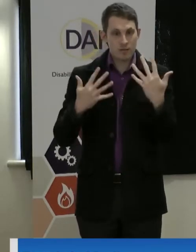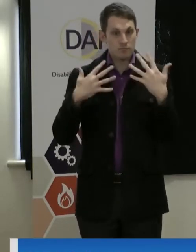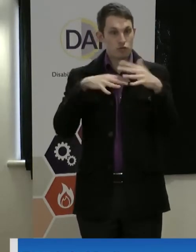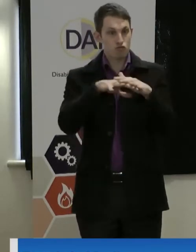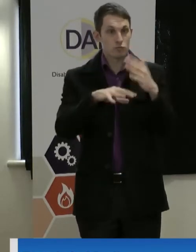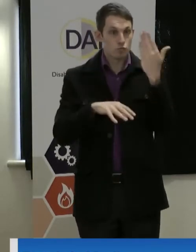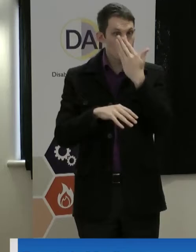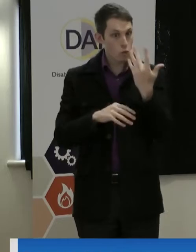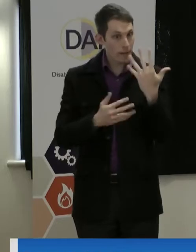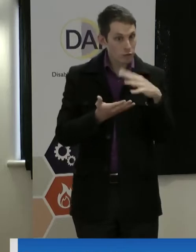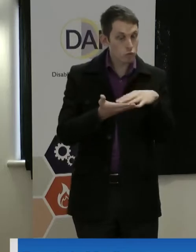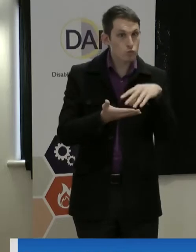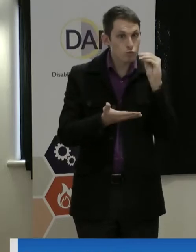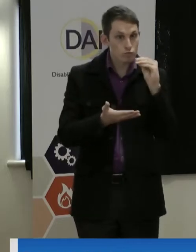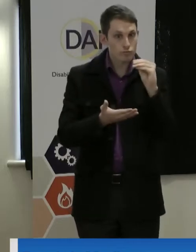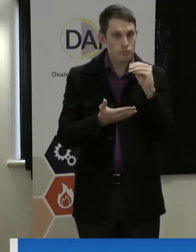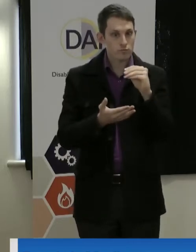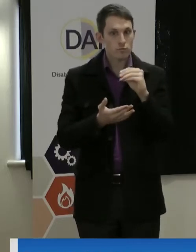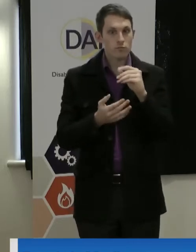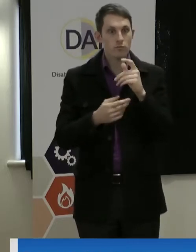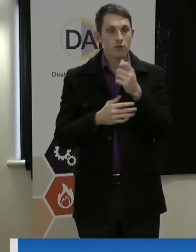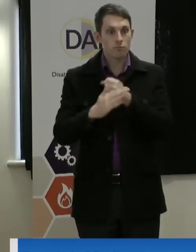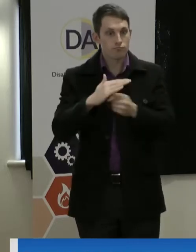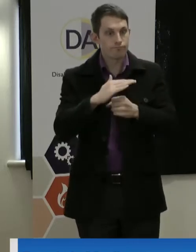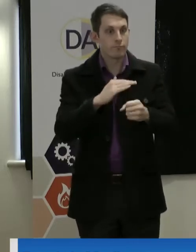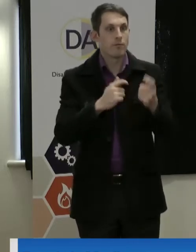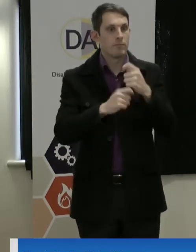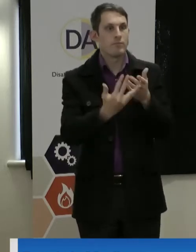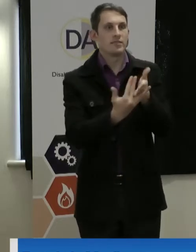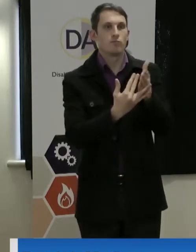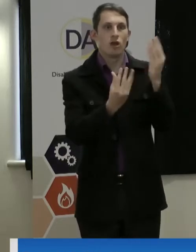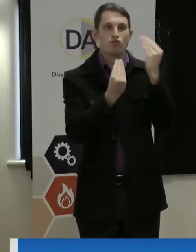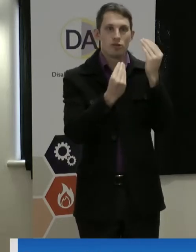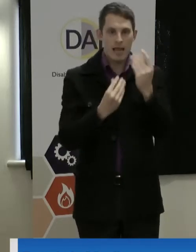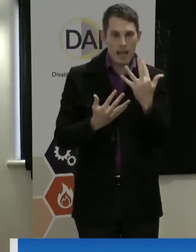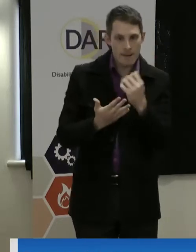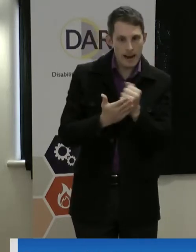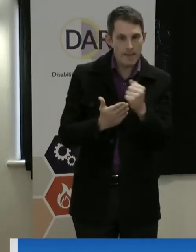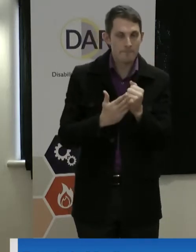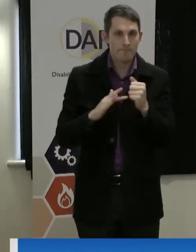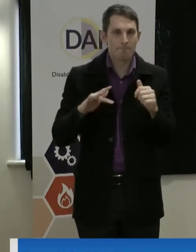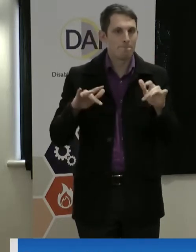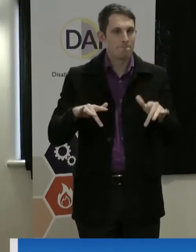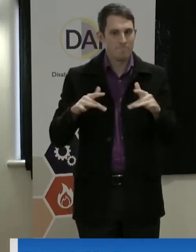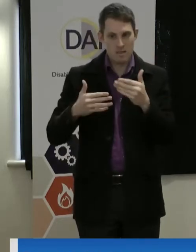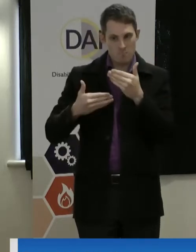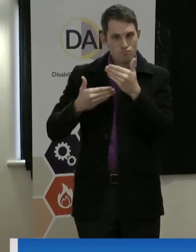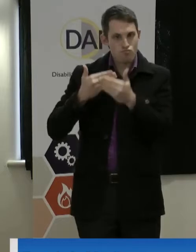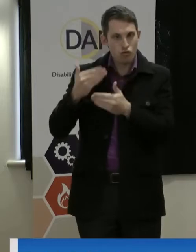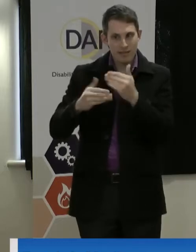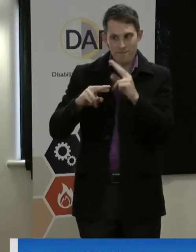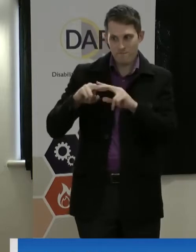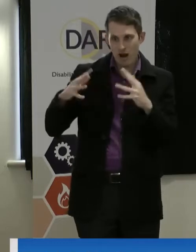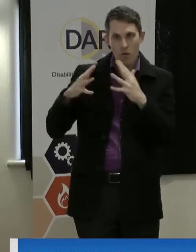schools getting accessible education. We simply don't have the necessary framework and